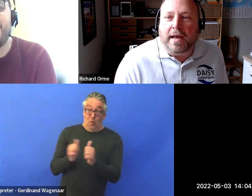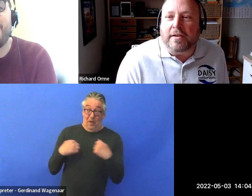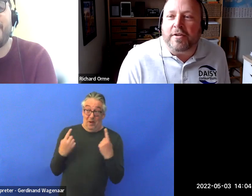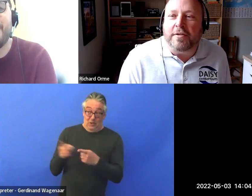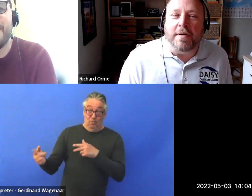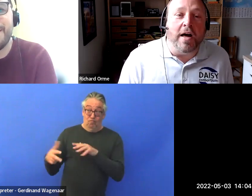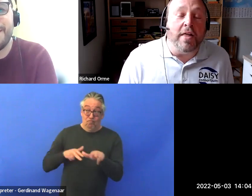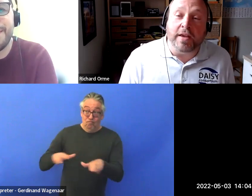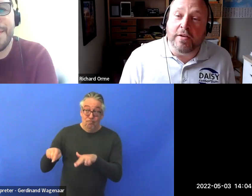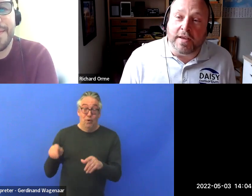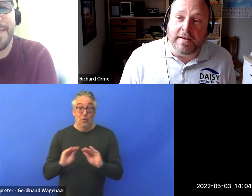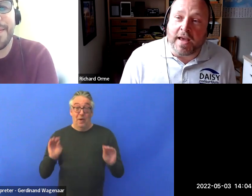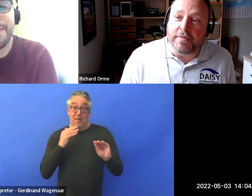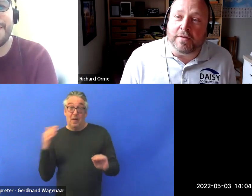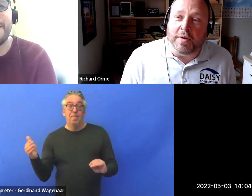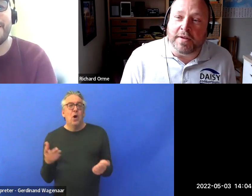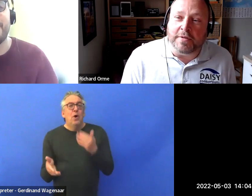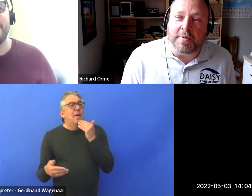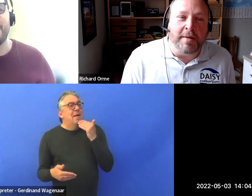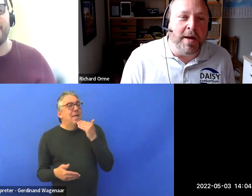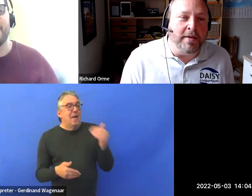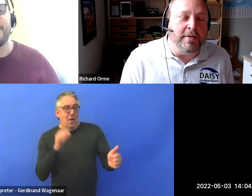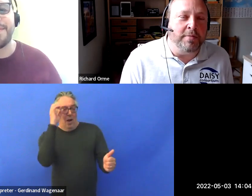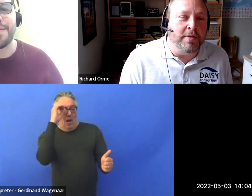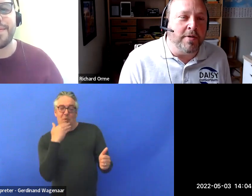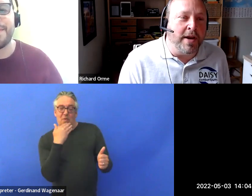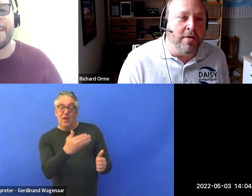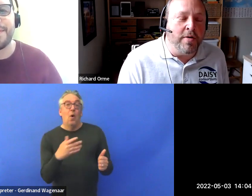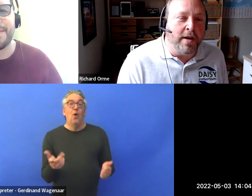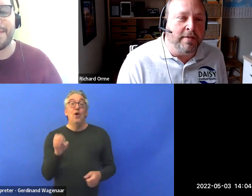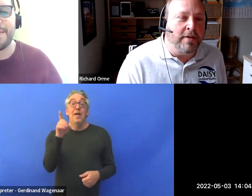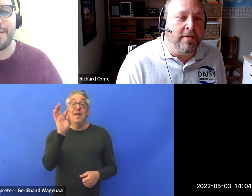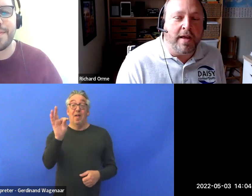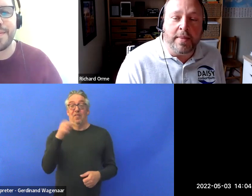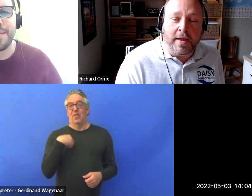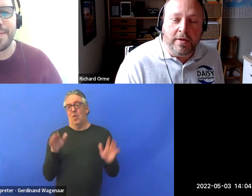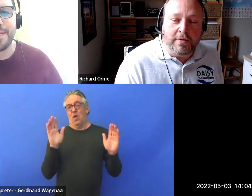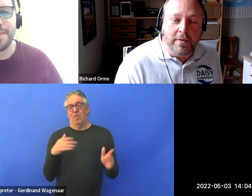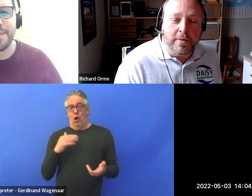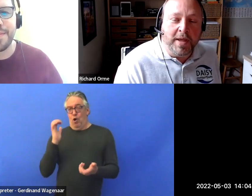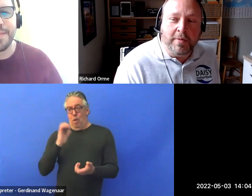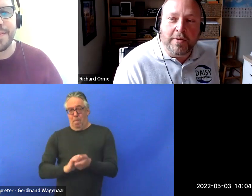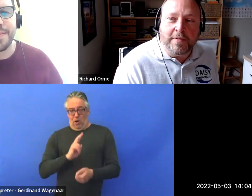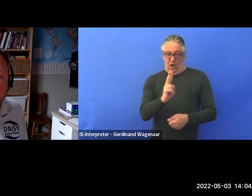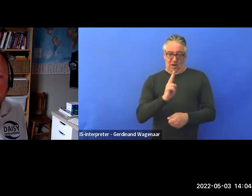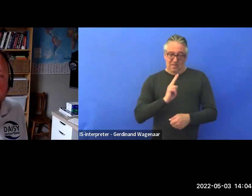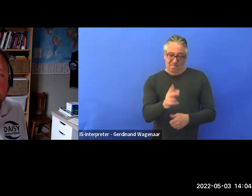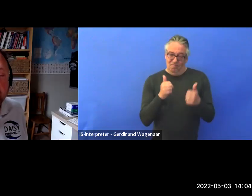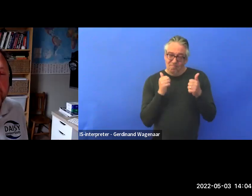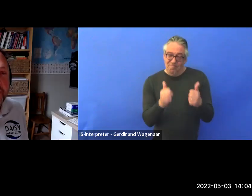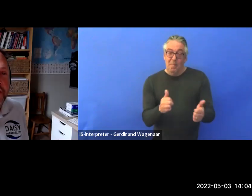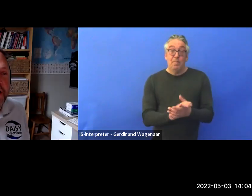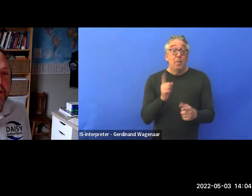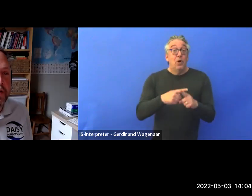Thank you, Alejandro. Thank you to EDF. It's wonderful to be partners with your great organization. And thank you to the people who have come